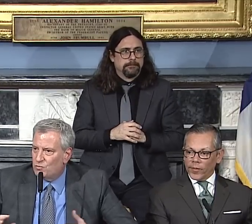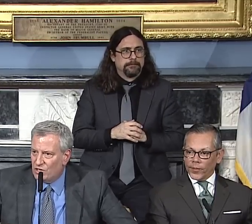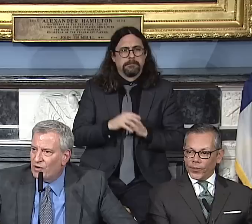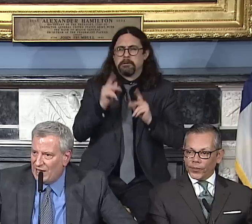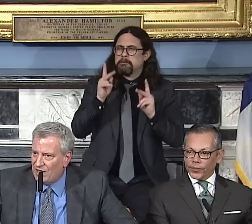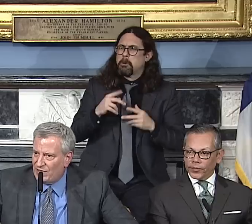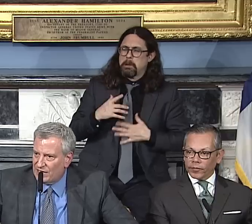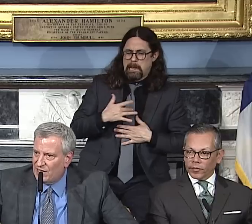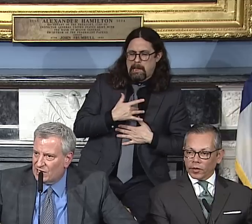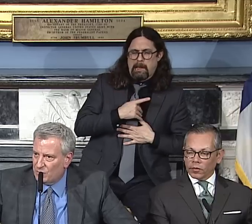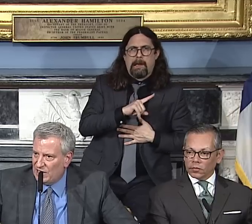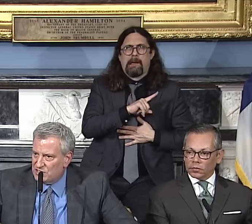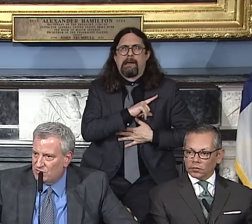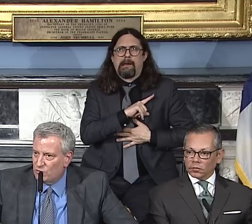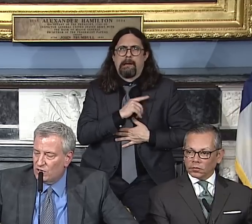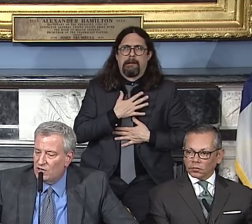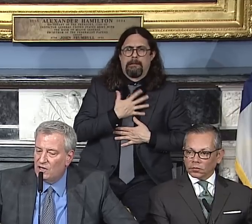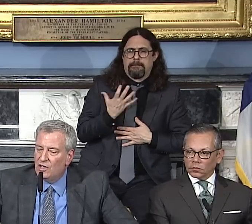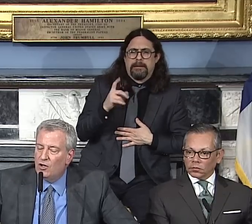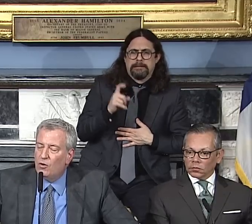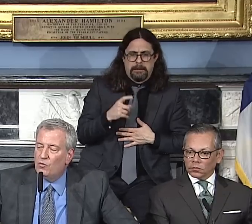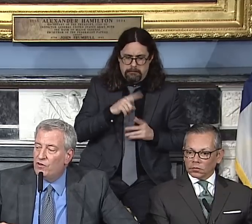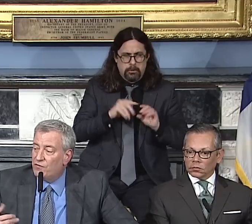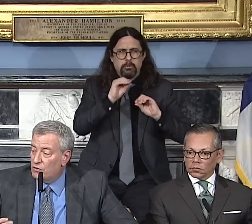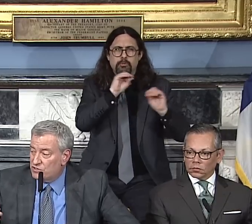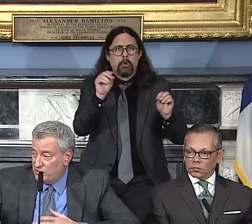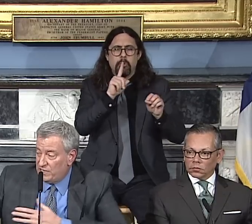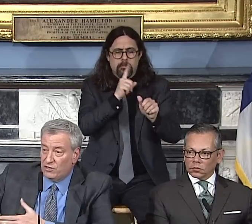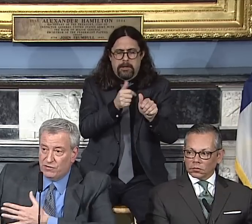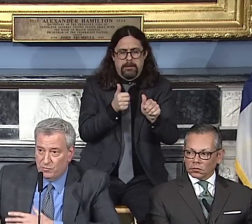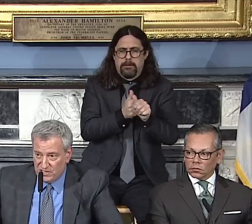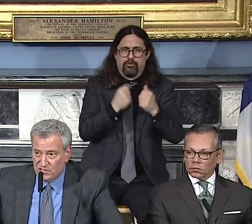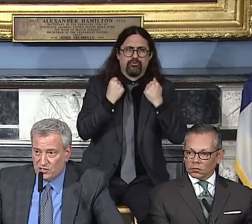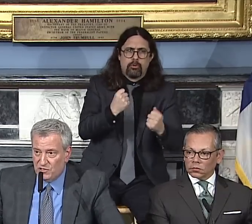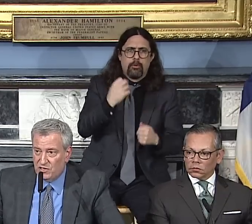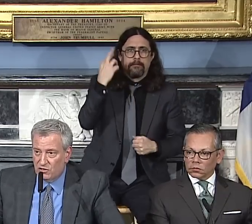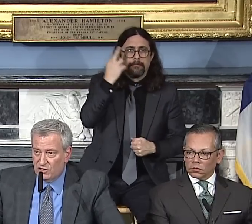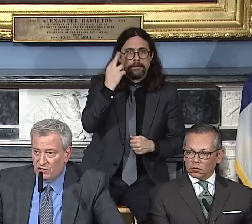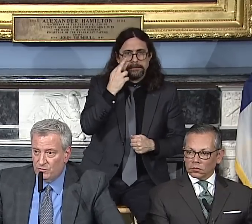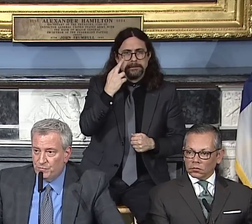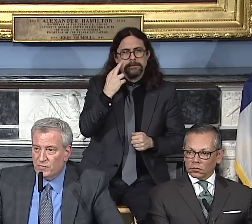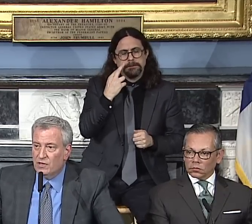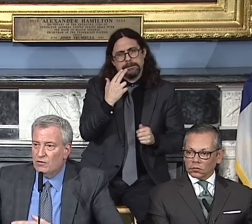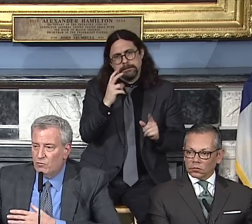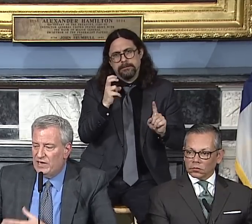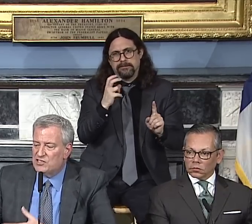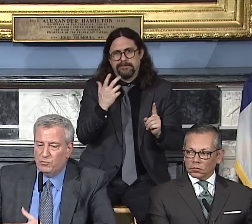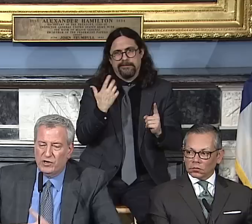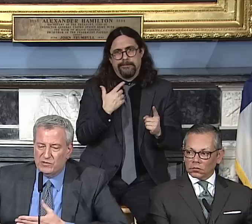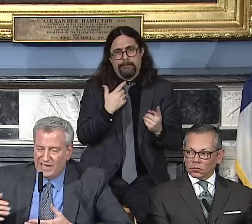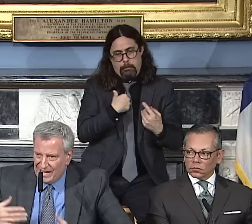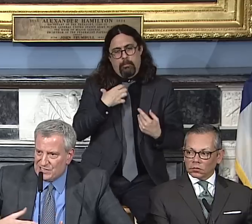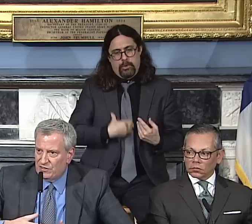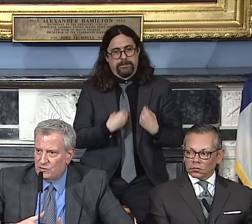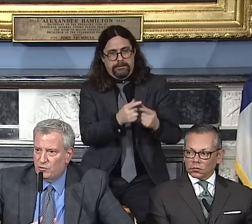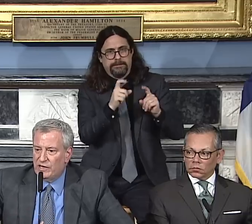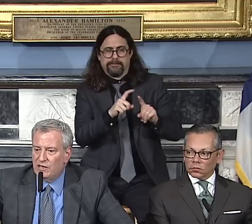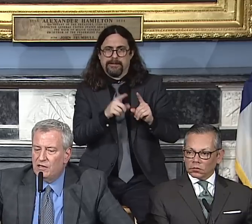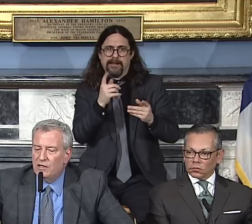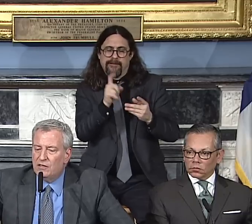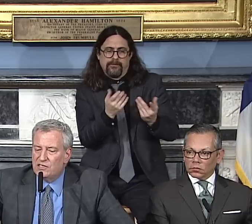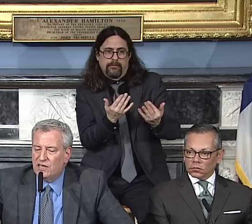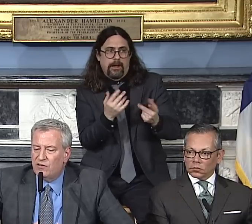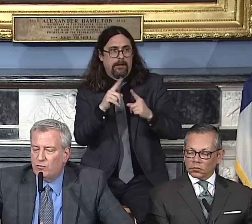coronavirus test, we don't have that kind of capacity for. The folks who were here from the business community earlier raised the point, it was an excellent